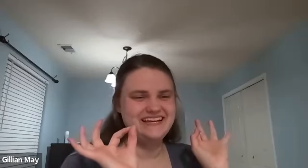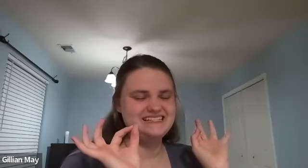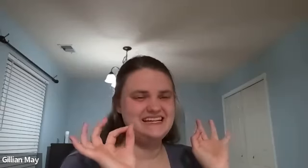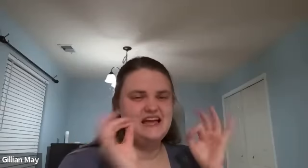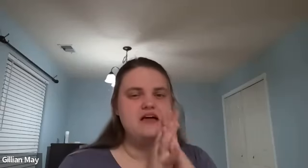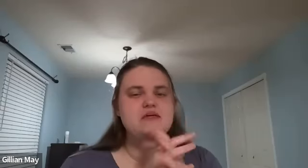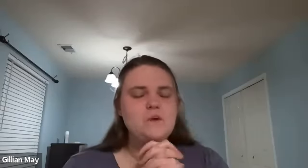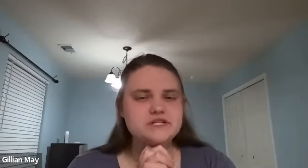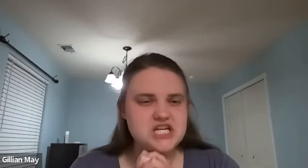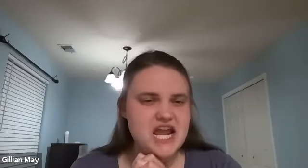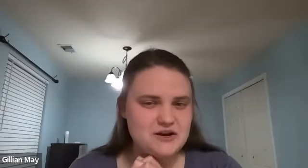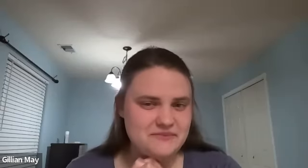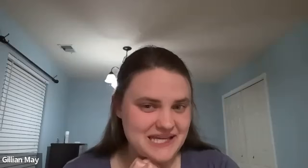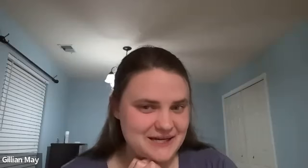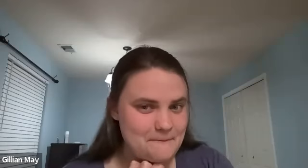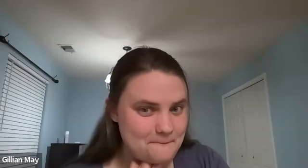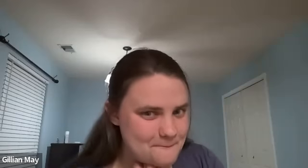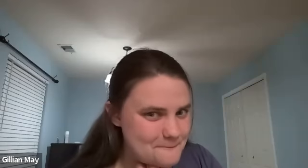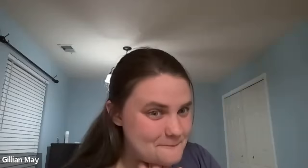Perfect. And then what would chair be?